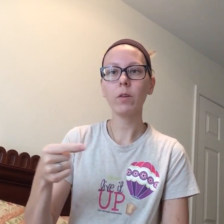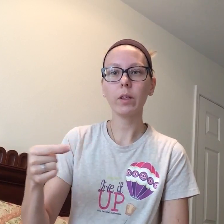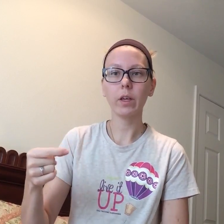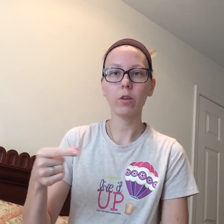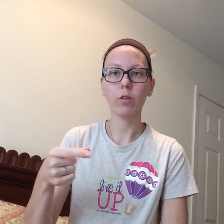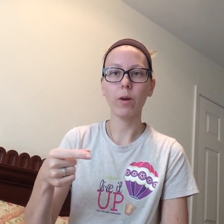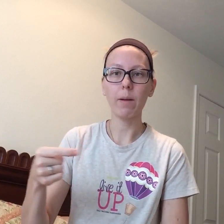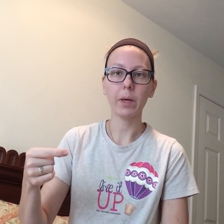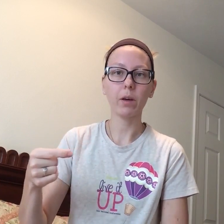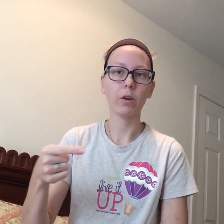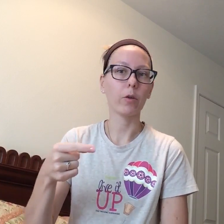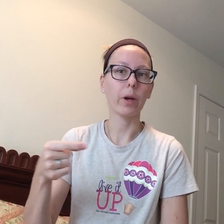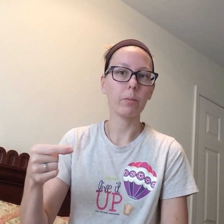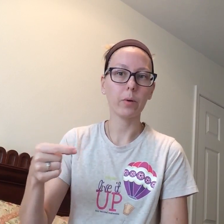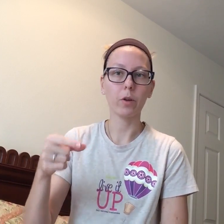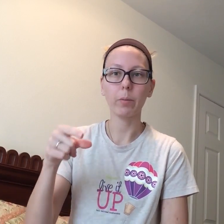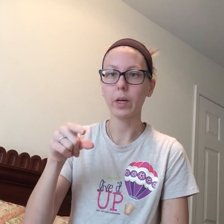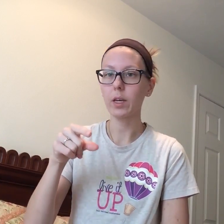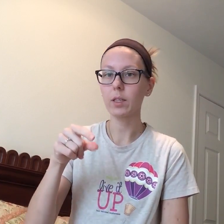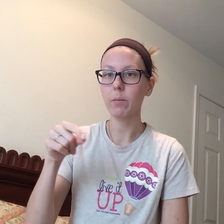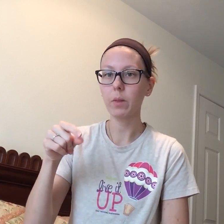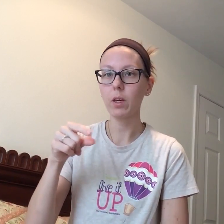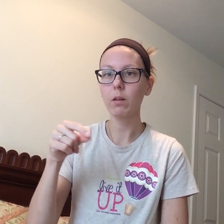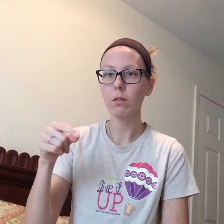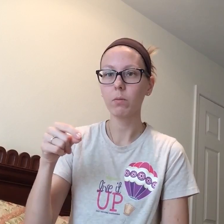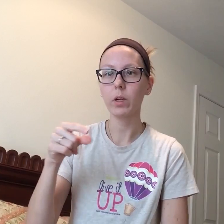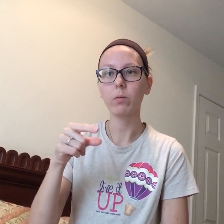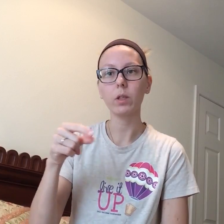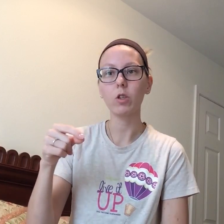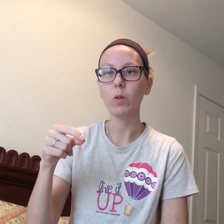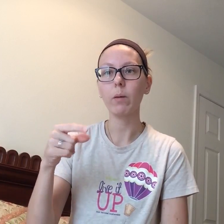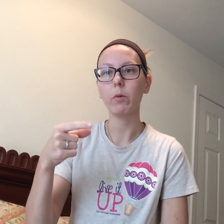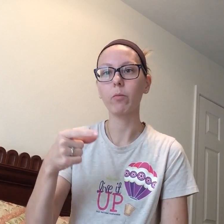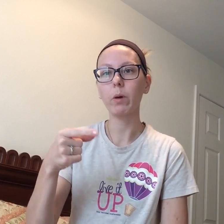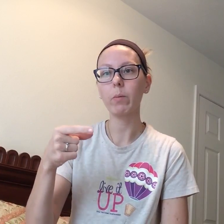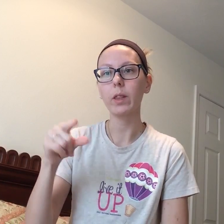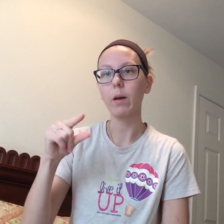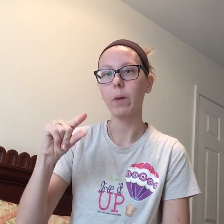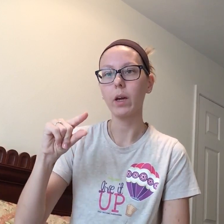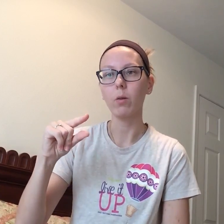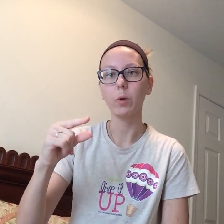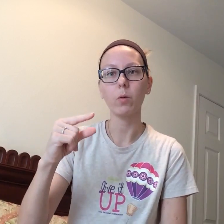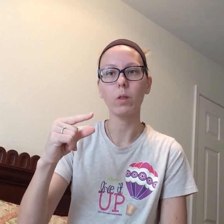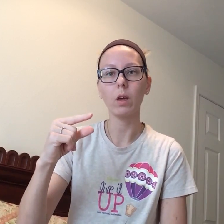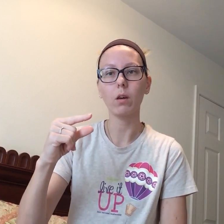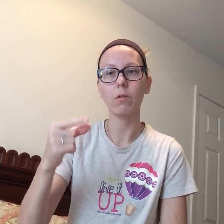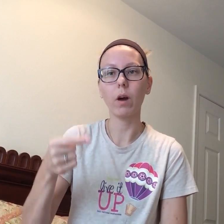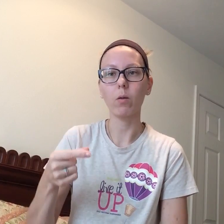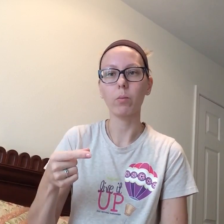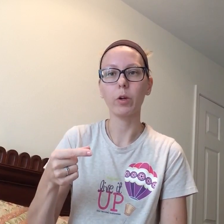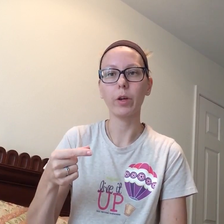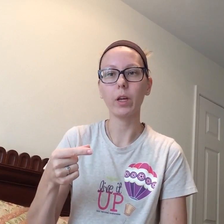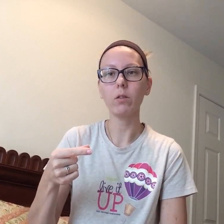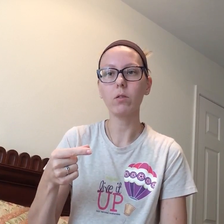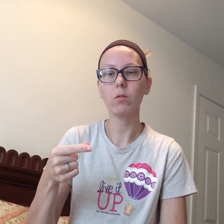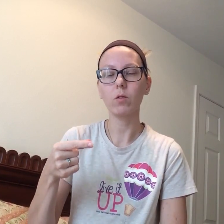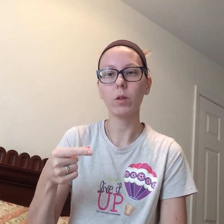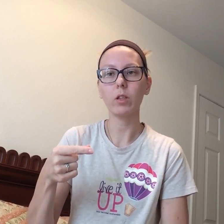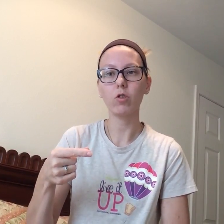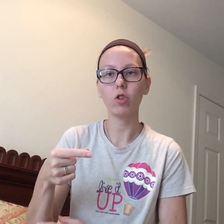it like you're grabbing a grape or you're picking something. We don't really do that movement, but that might help you think of how to put your hands. So that's